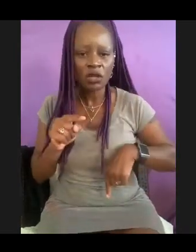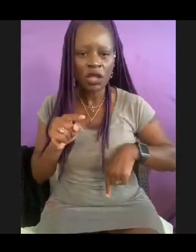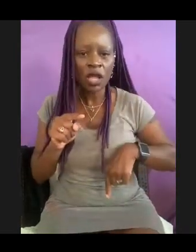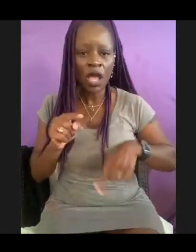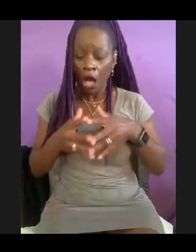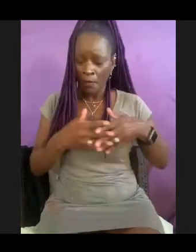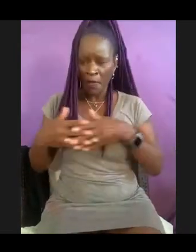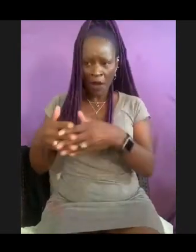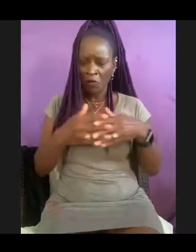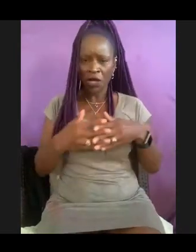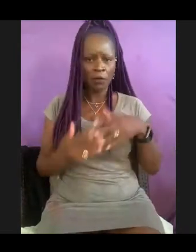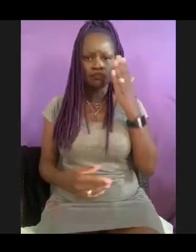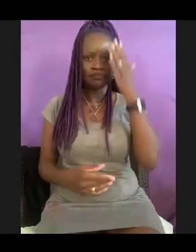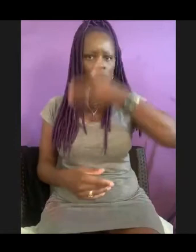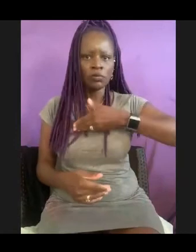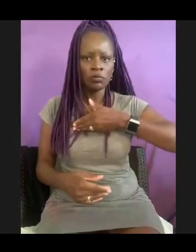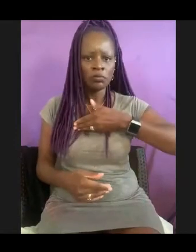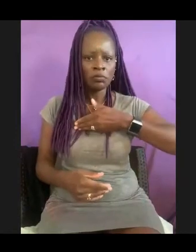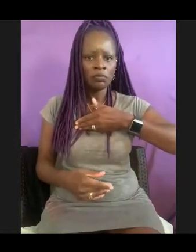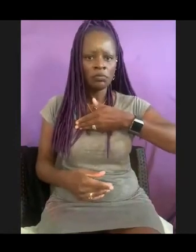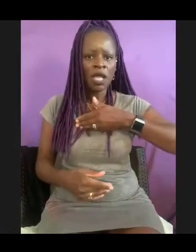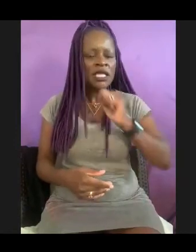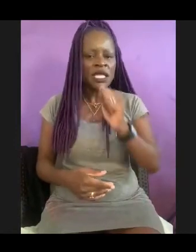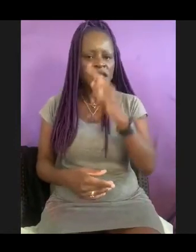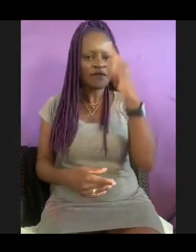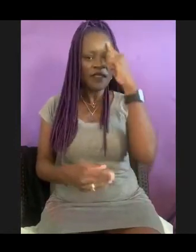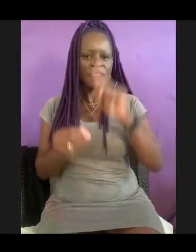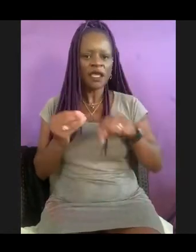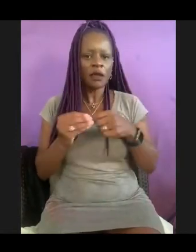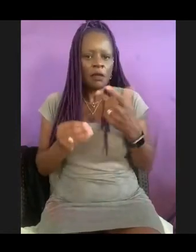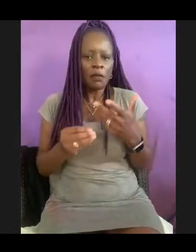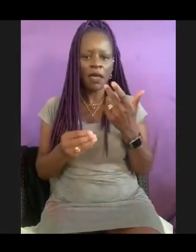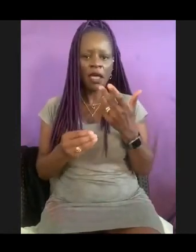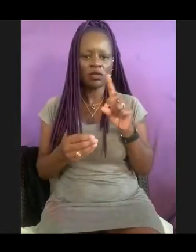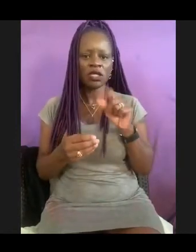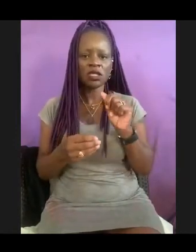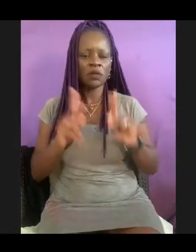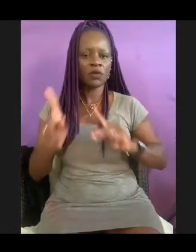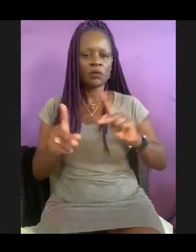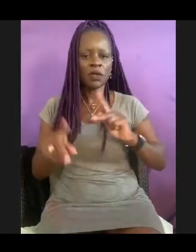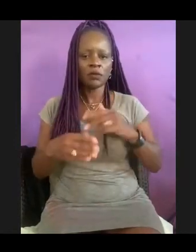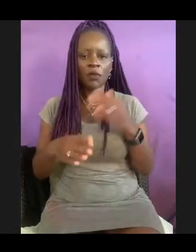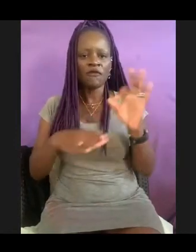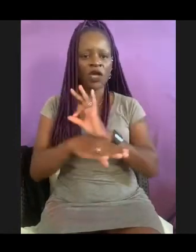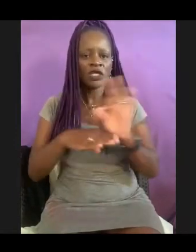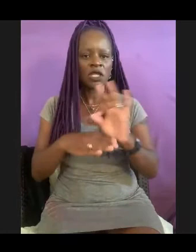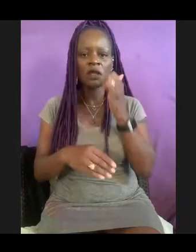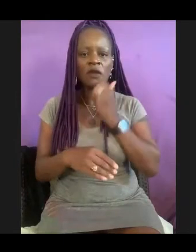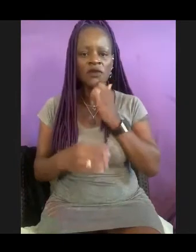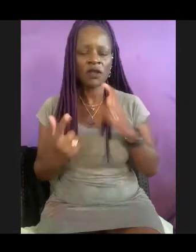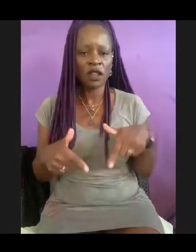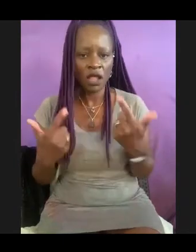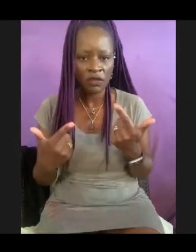see disabled people moving freely in everyday life. For this, I